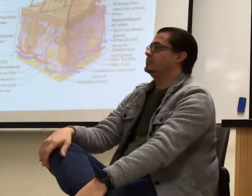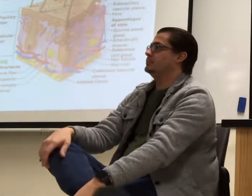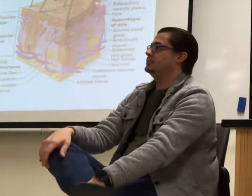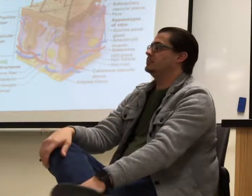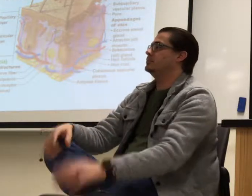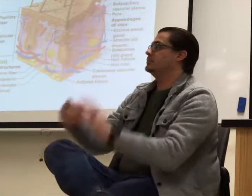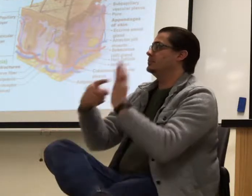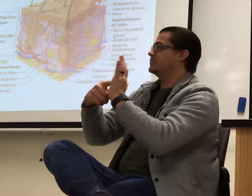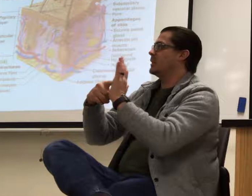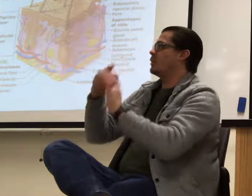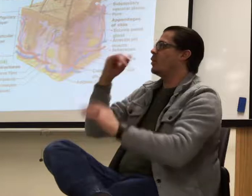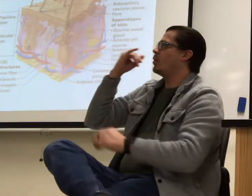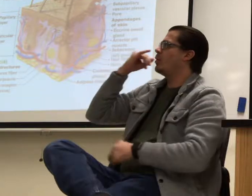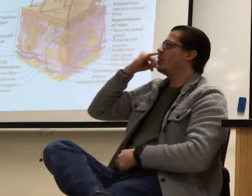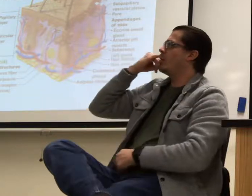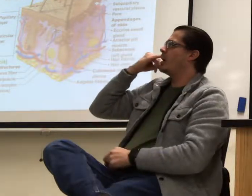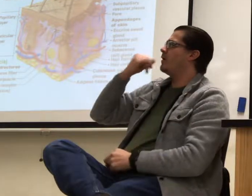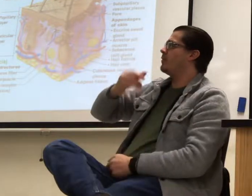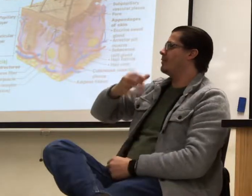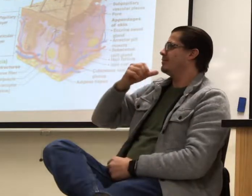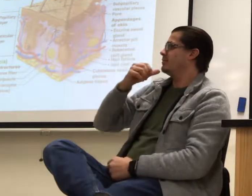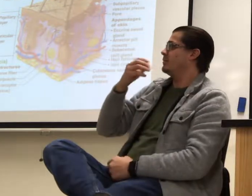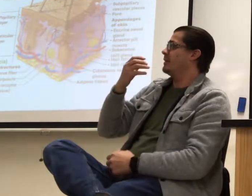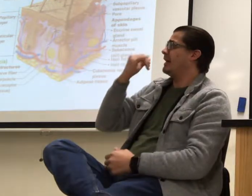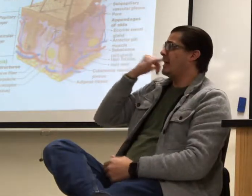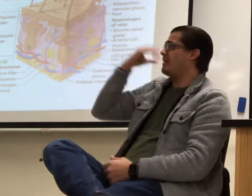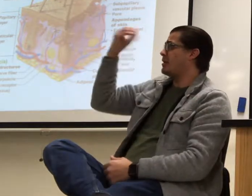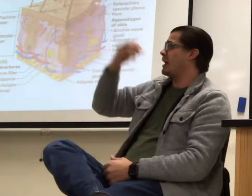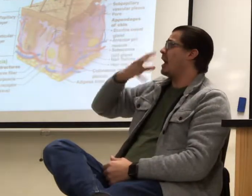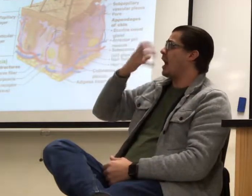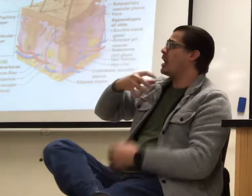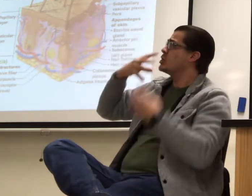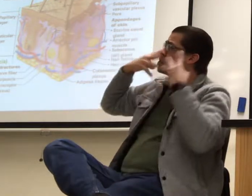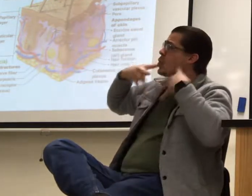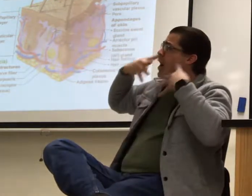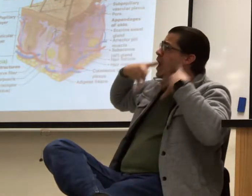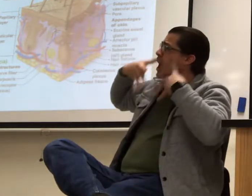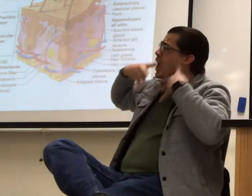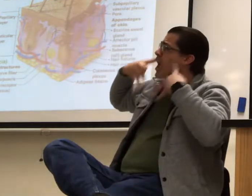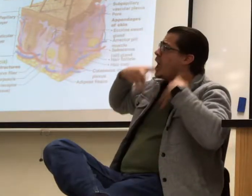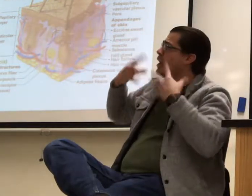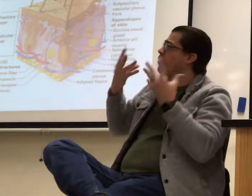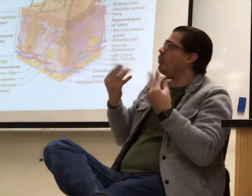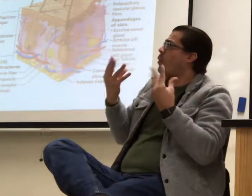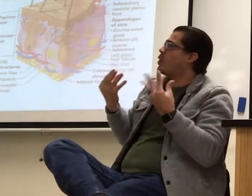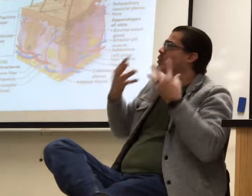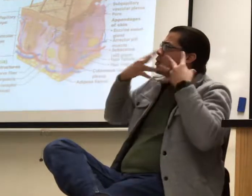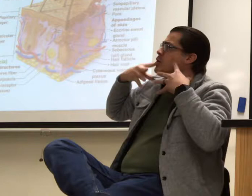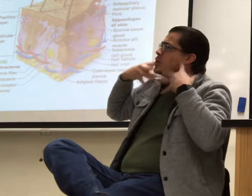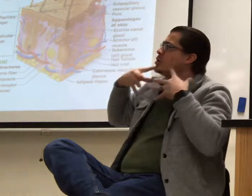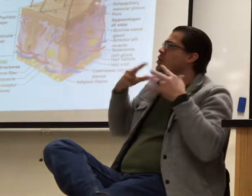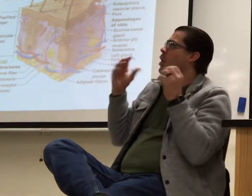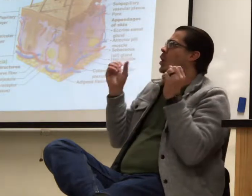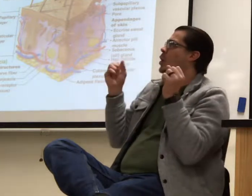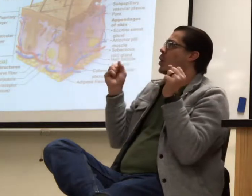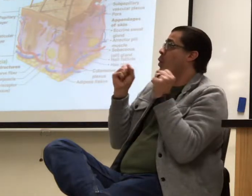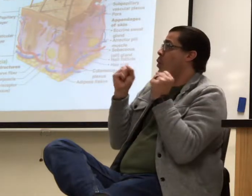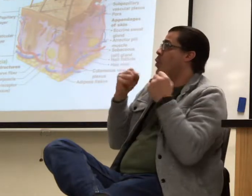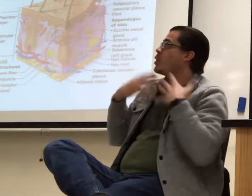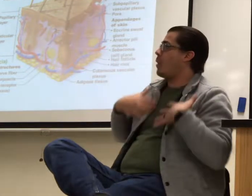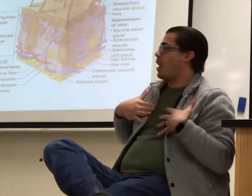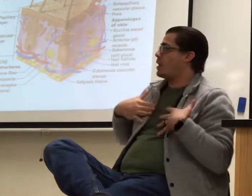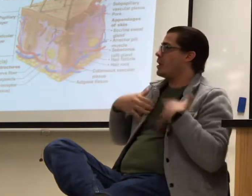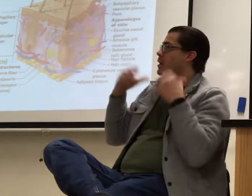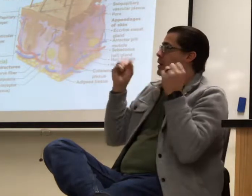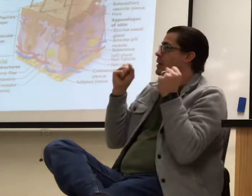For example, it's not hot today, but on a hot day, you sweat, put moisture on skin, and it cools the body down. Okay, so for